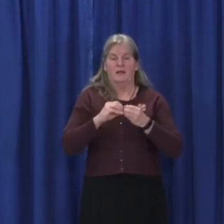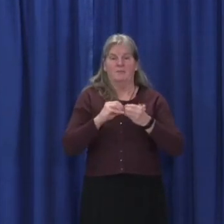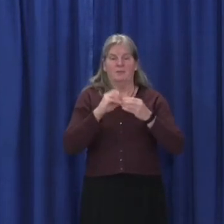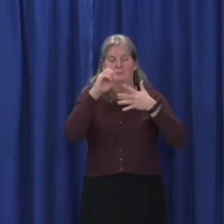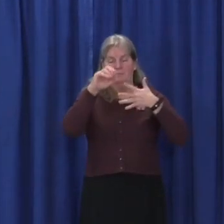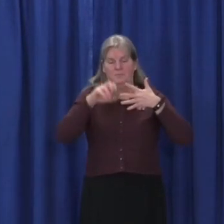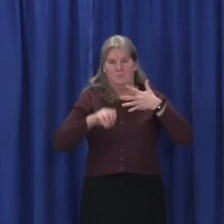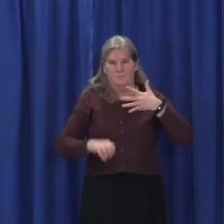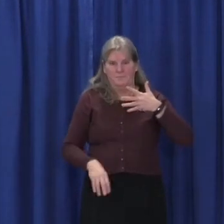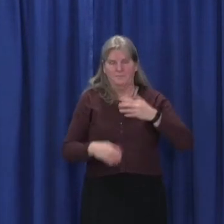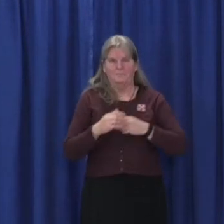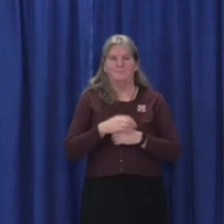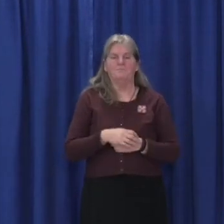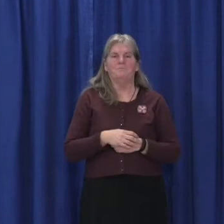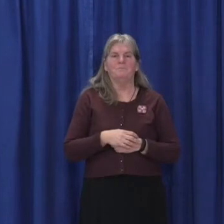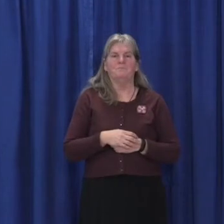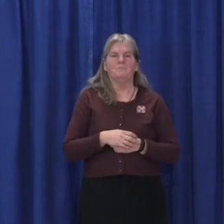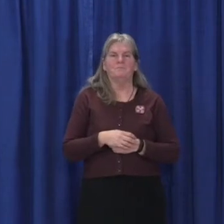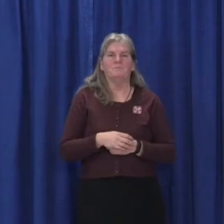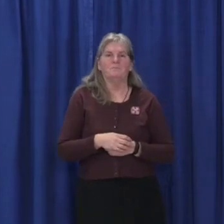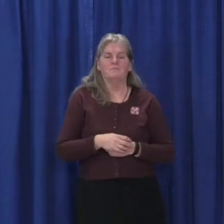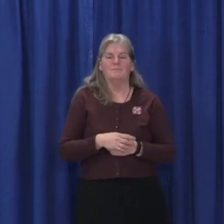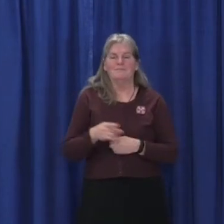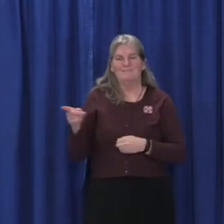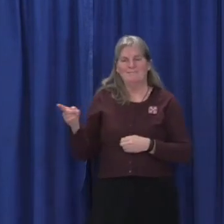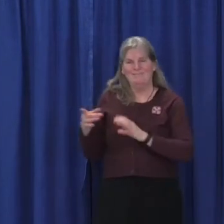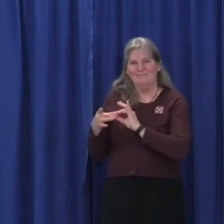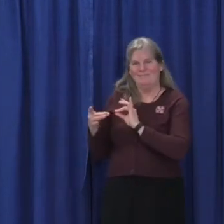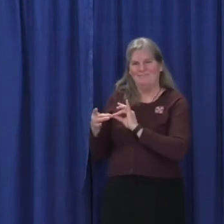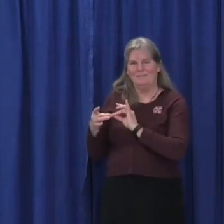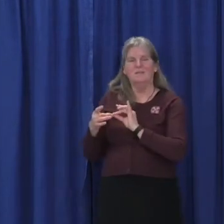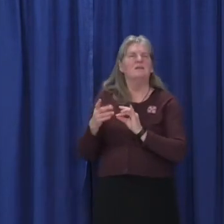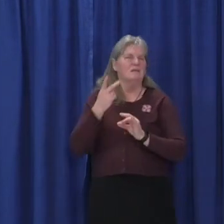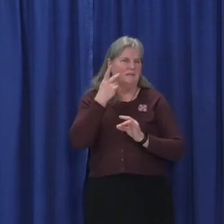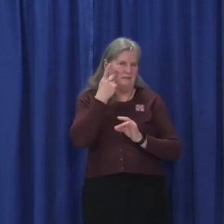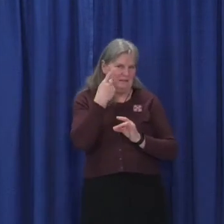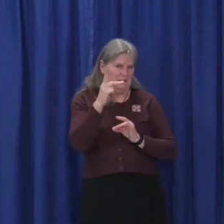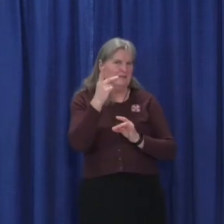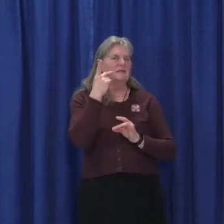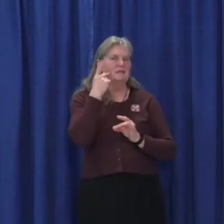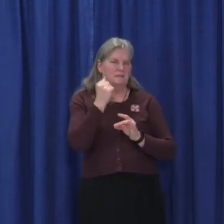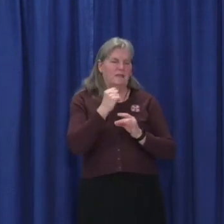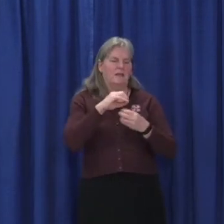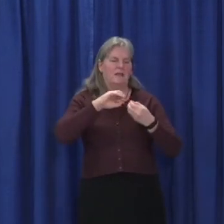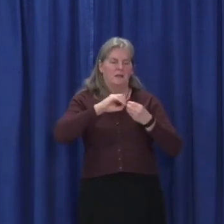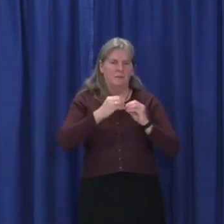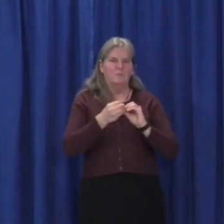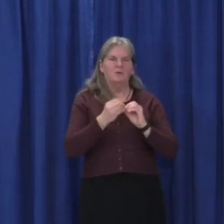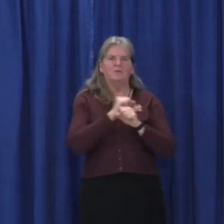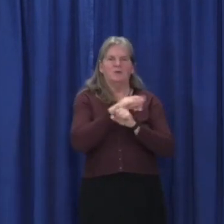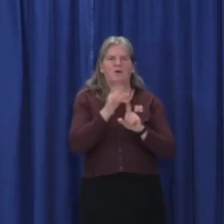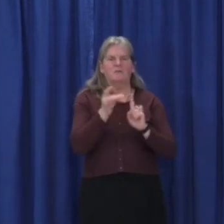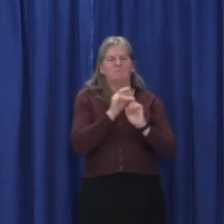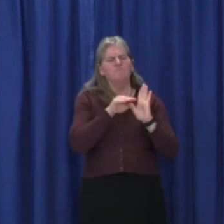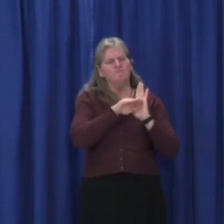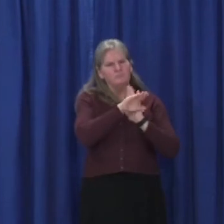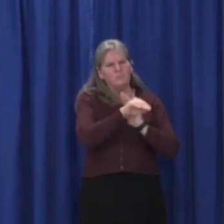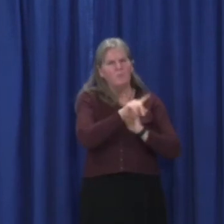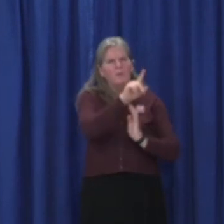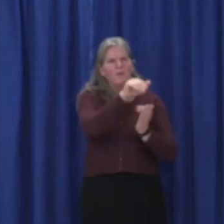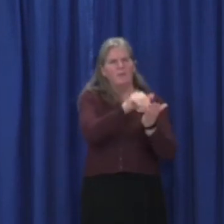overview. As the Premier's pointed out, we continue to see steady case counts. There have been a total of